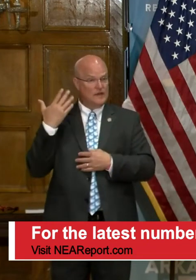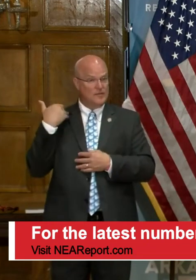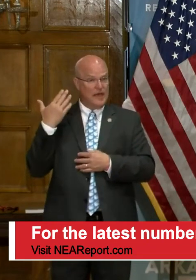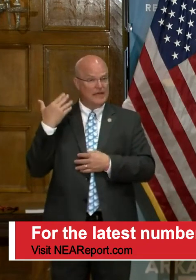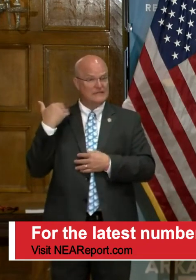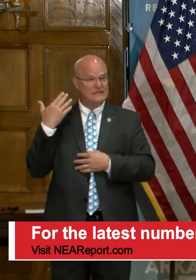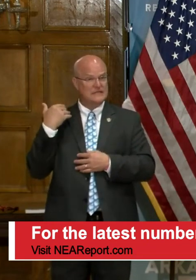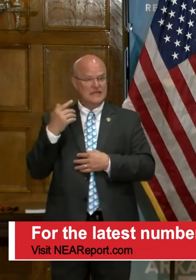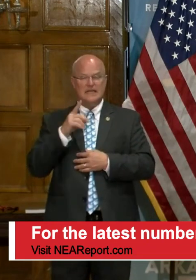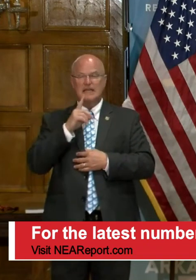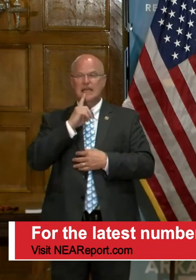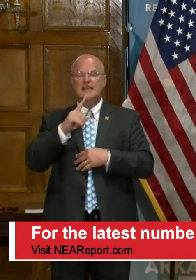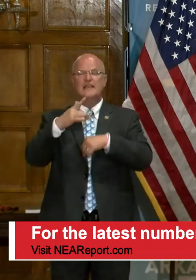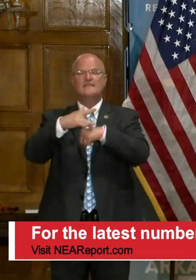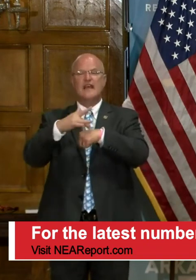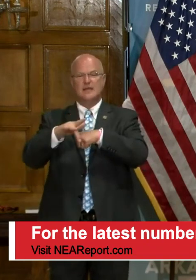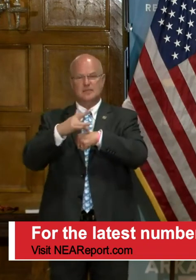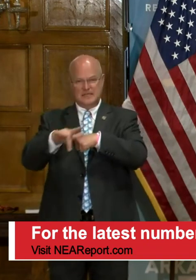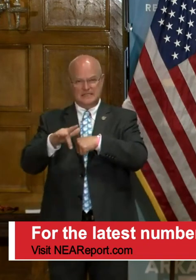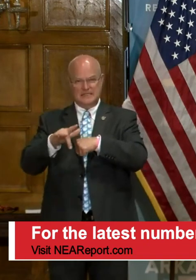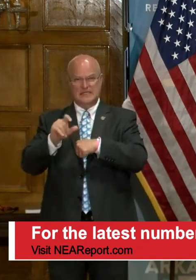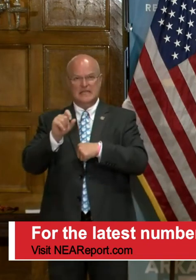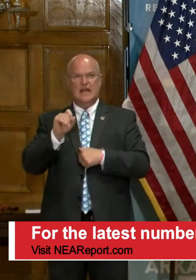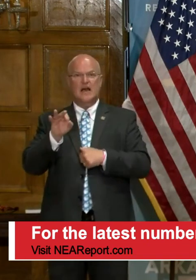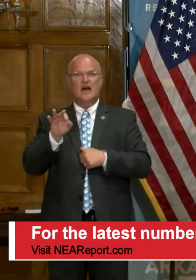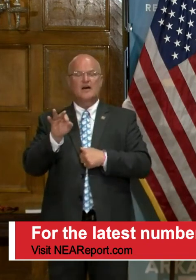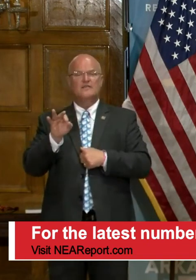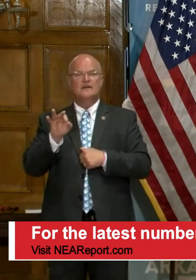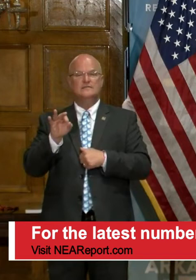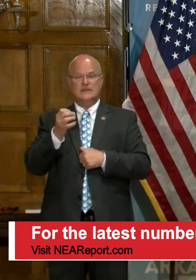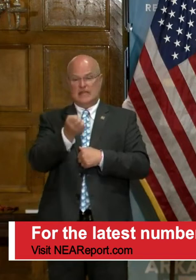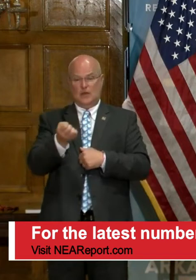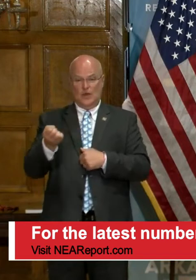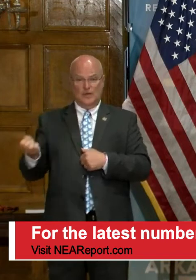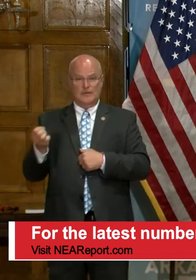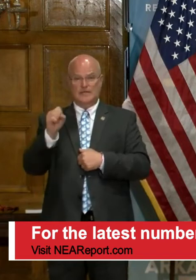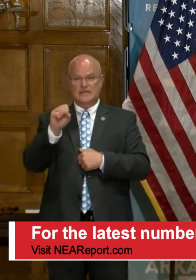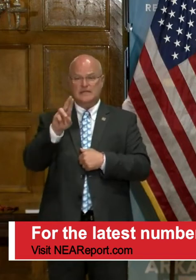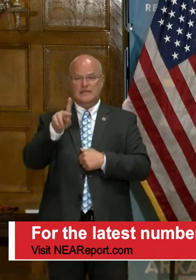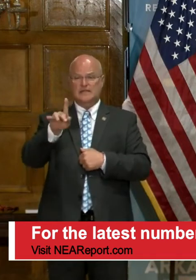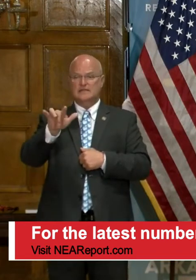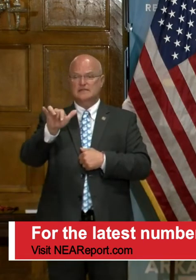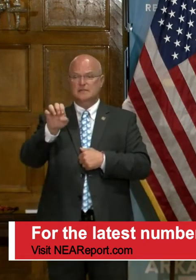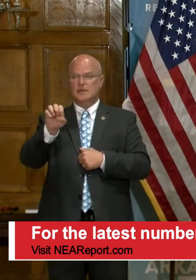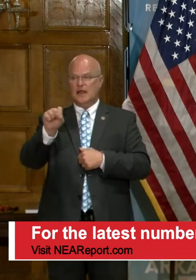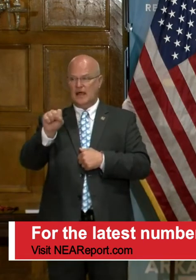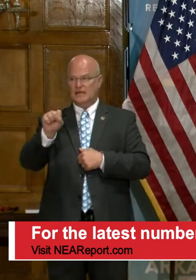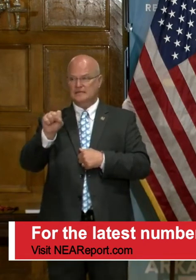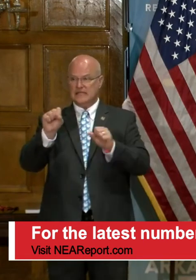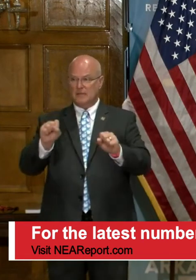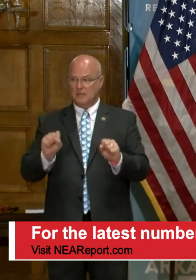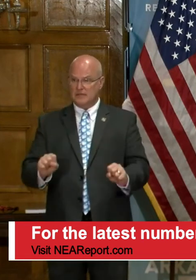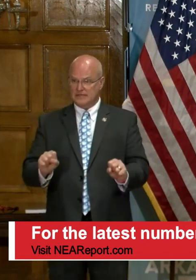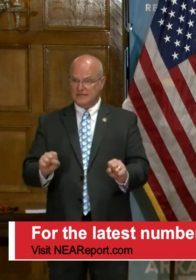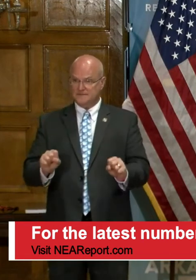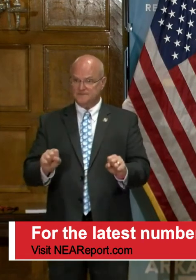past. It's the availability of equipment and supplies and capability.